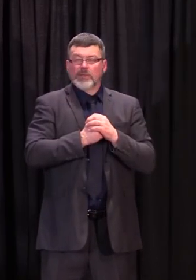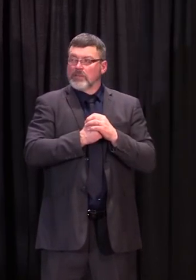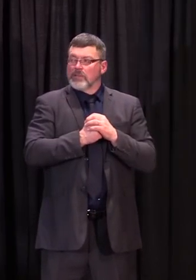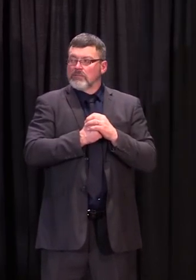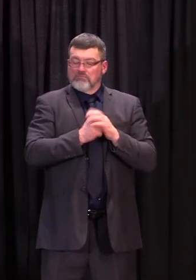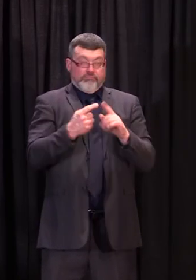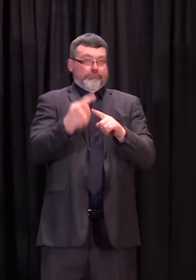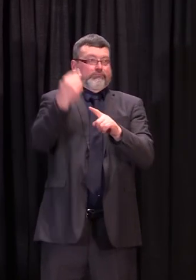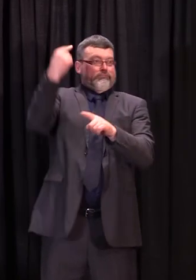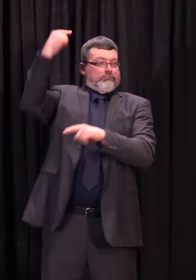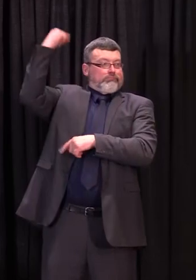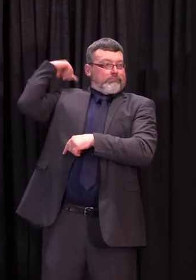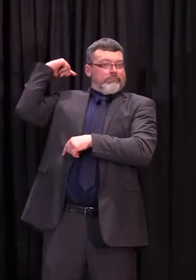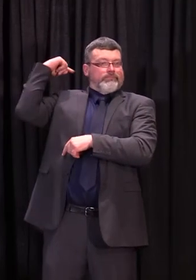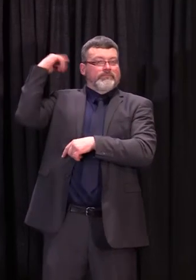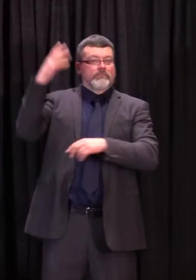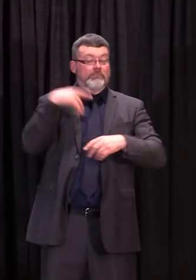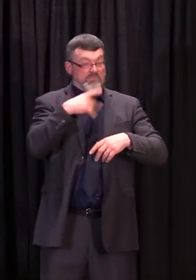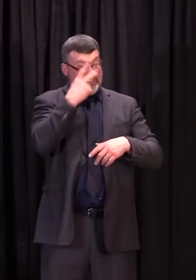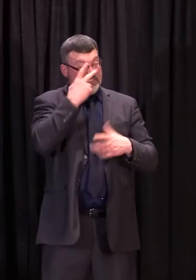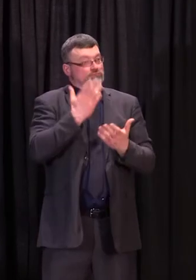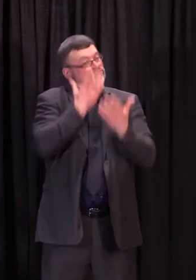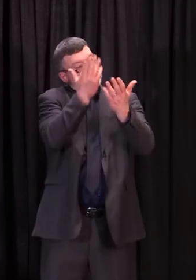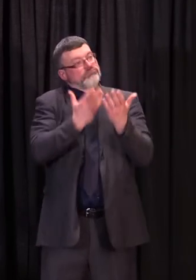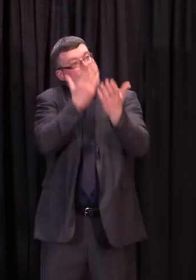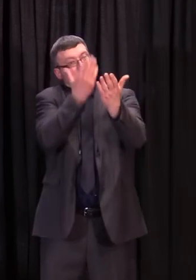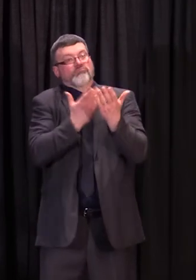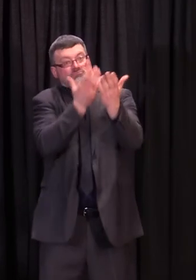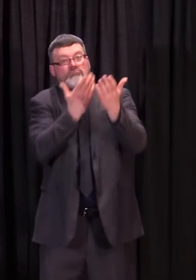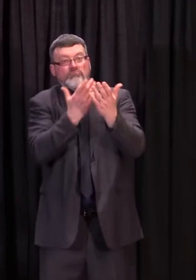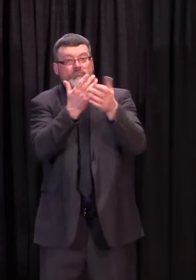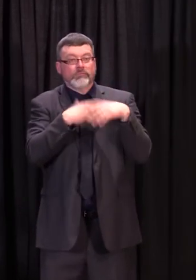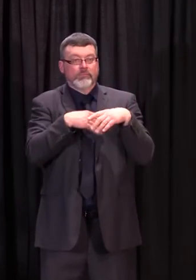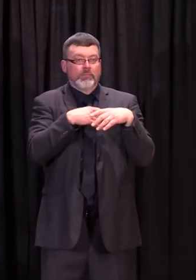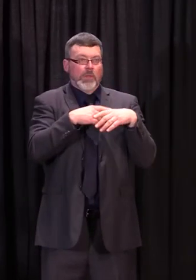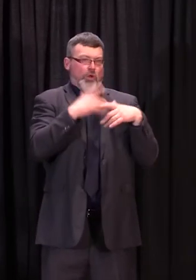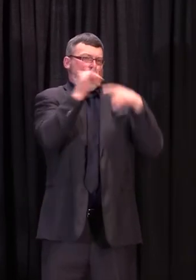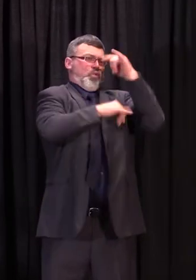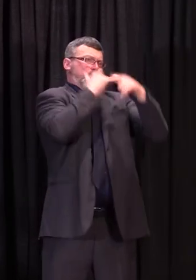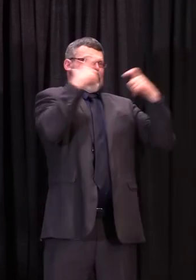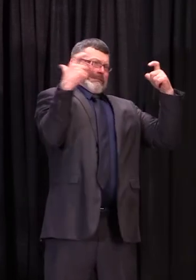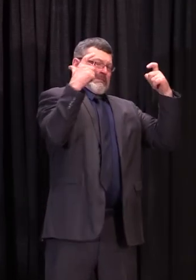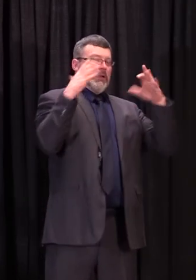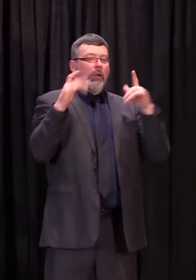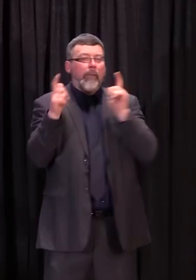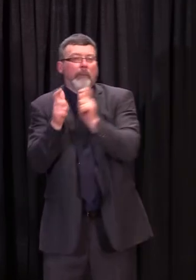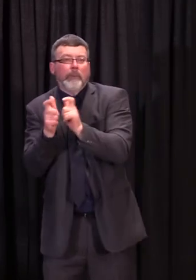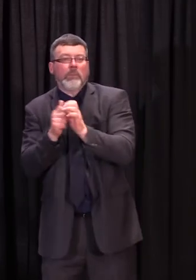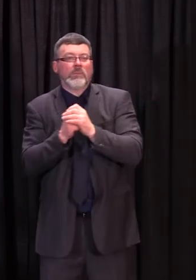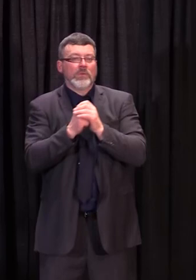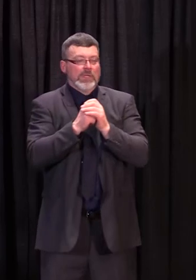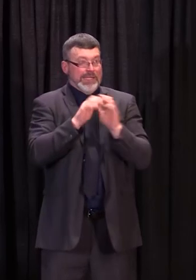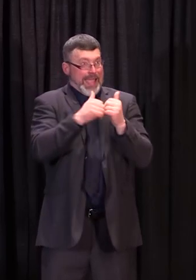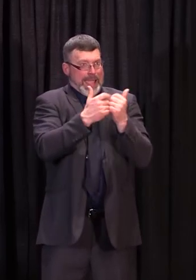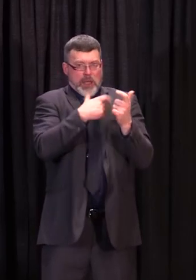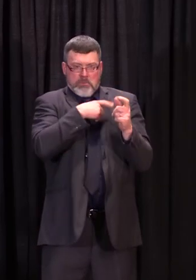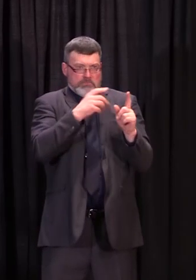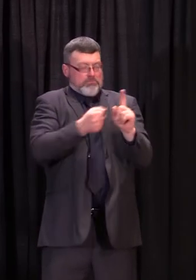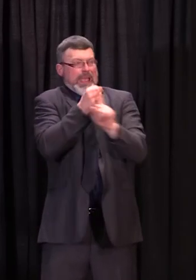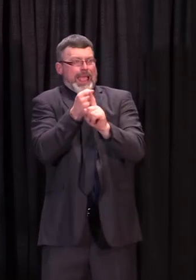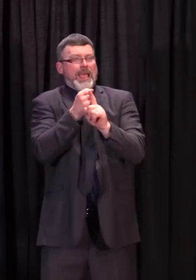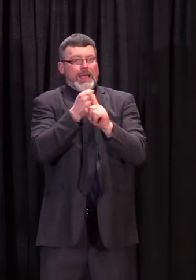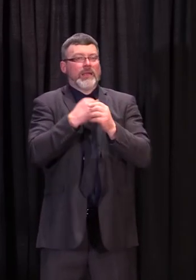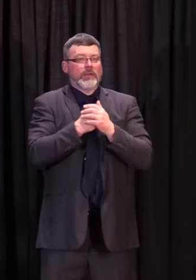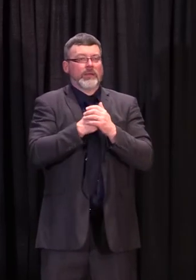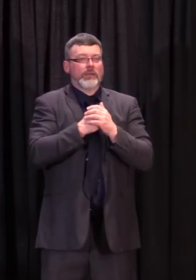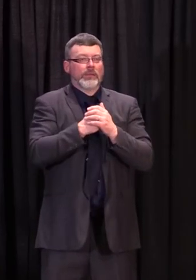We've all seen proposals, large and small, that can make a real difference. But they fall by the wayside